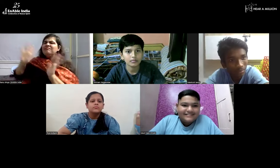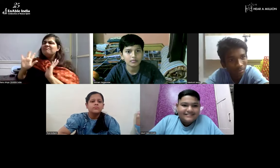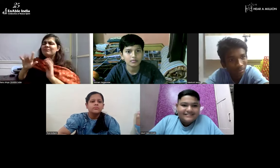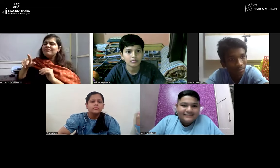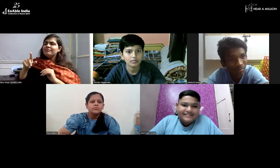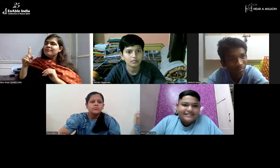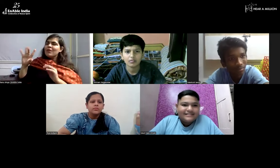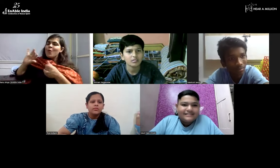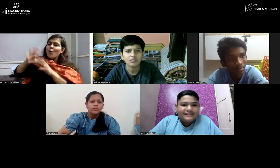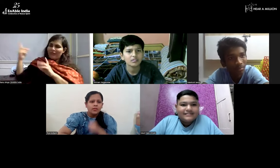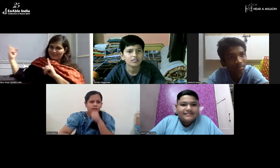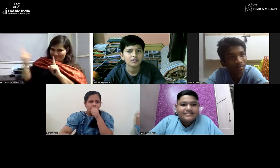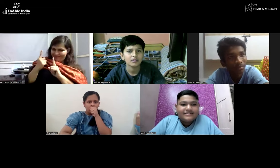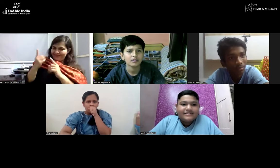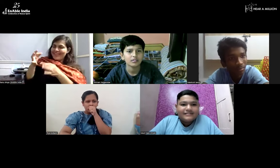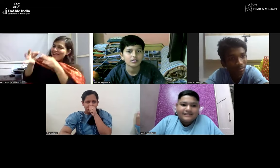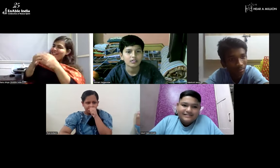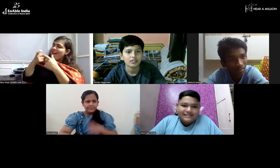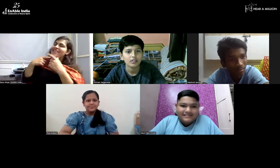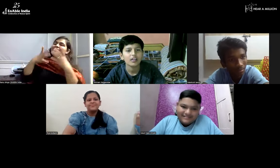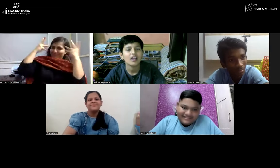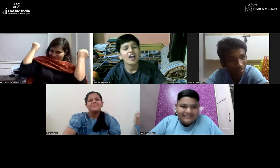Uh, you are